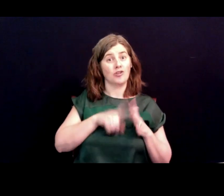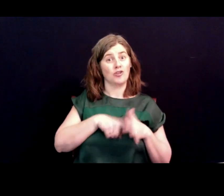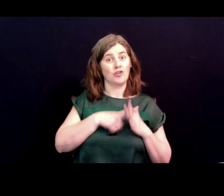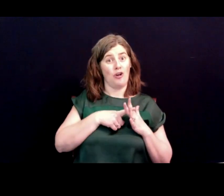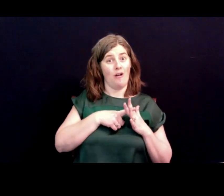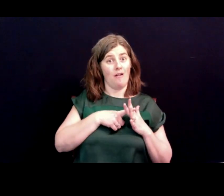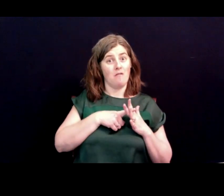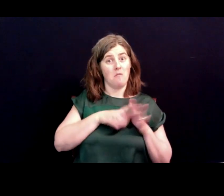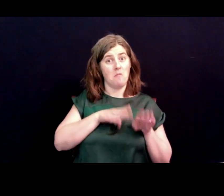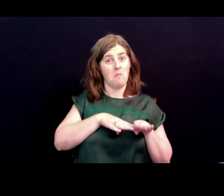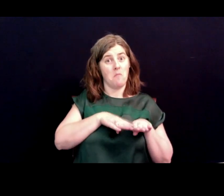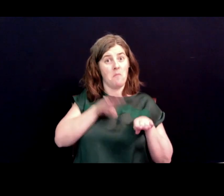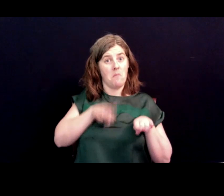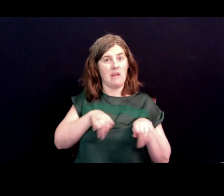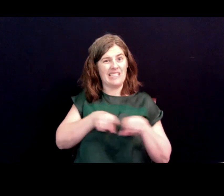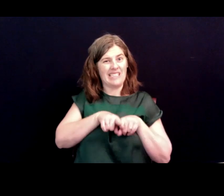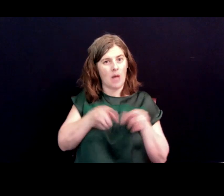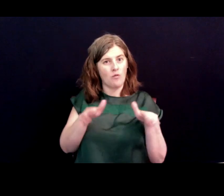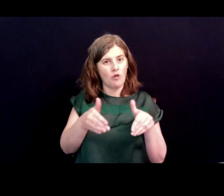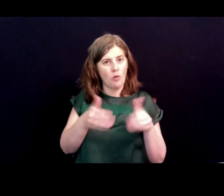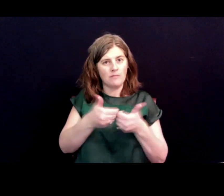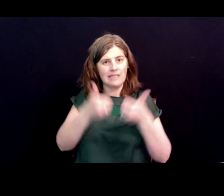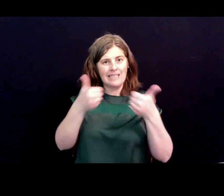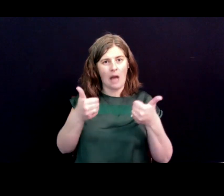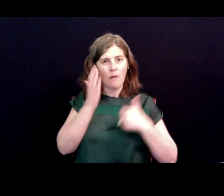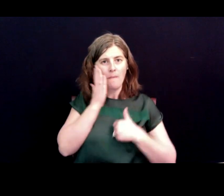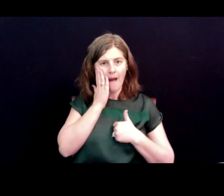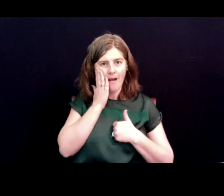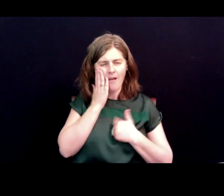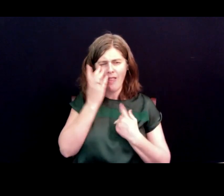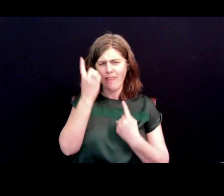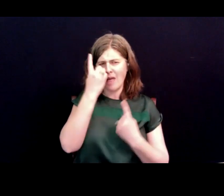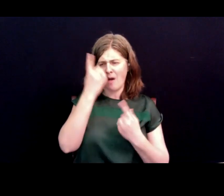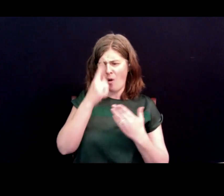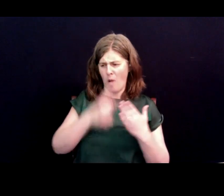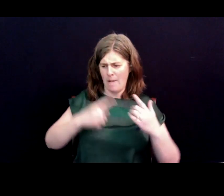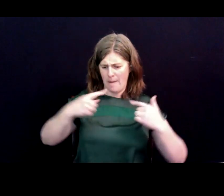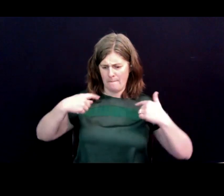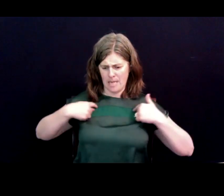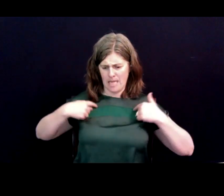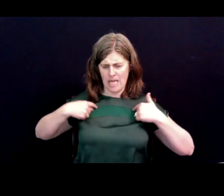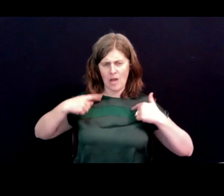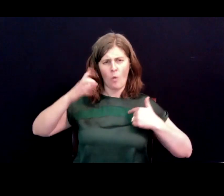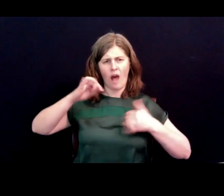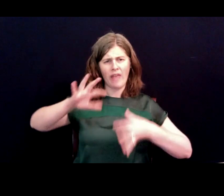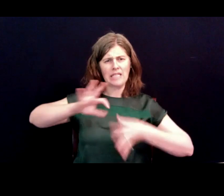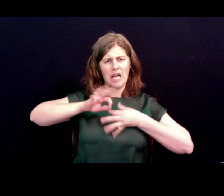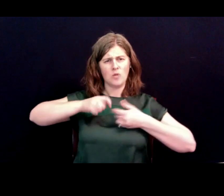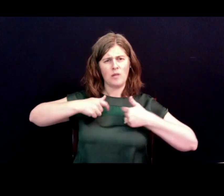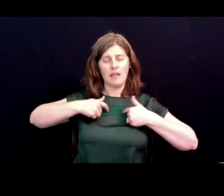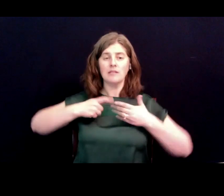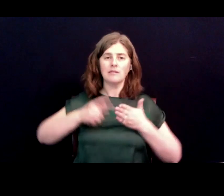be a reasonable start. I think sometimes it's thinking through, what is it about you that they're so attached to? Sometimes it's